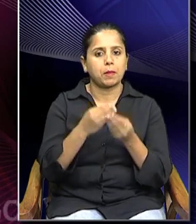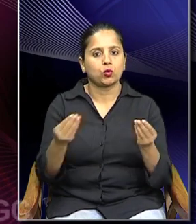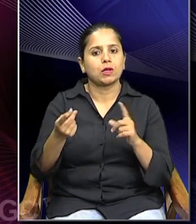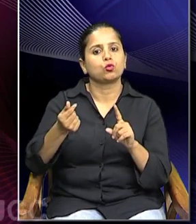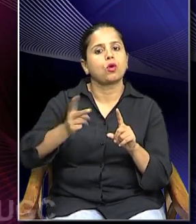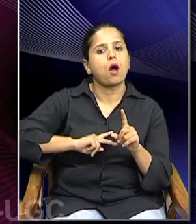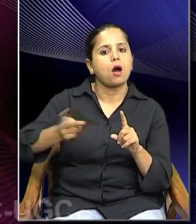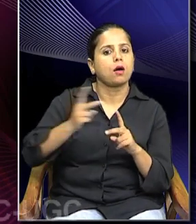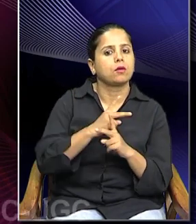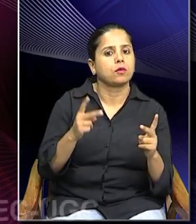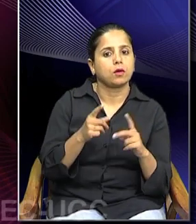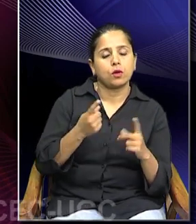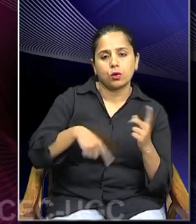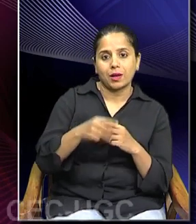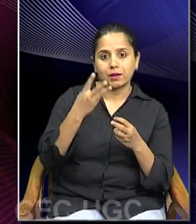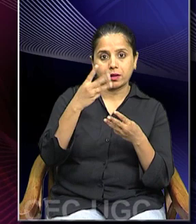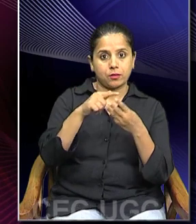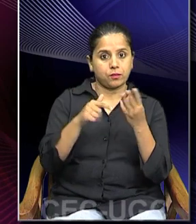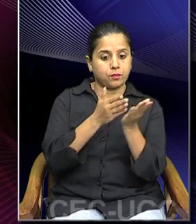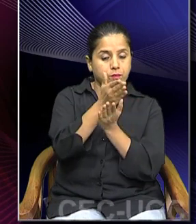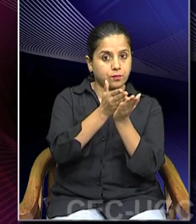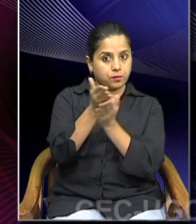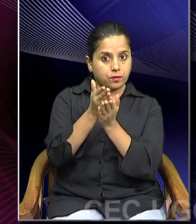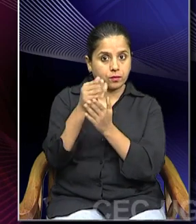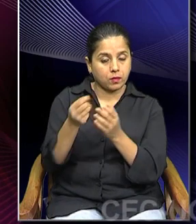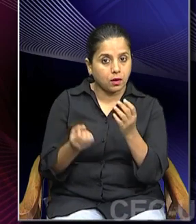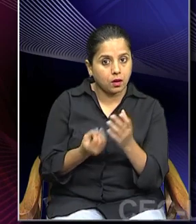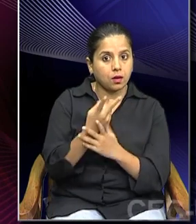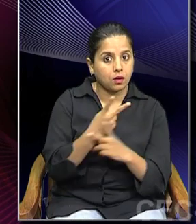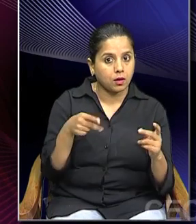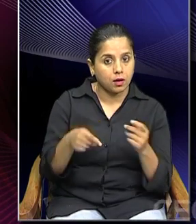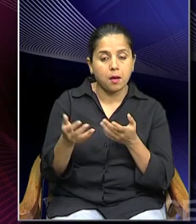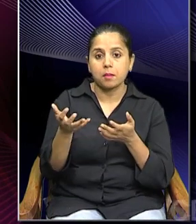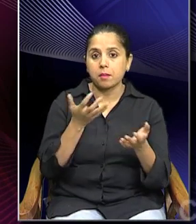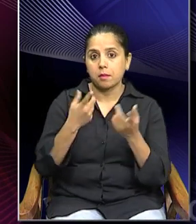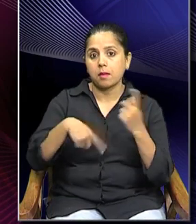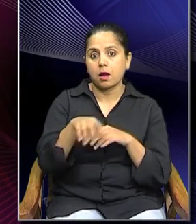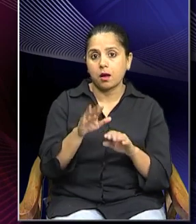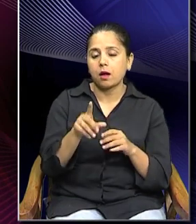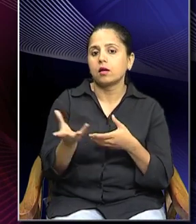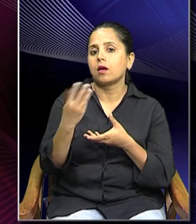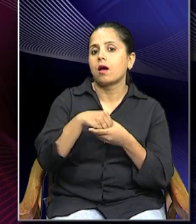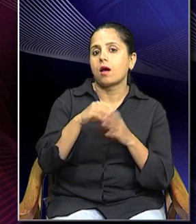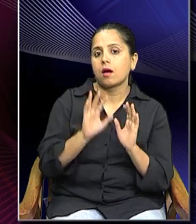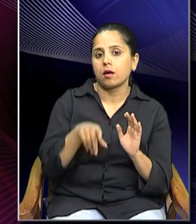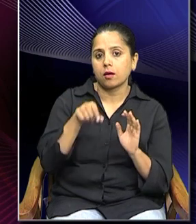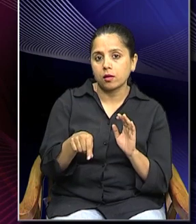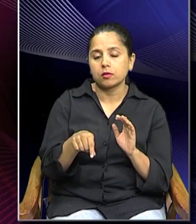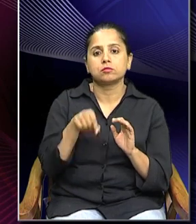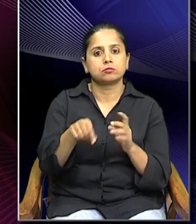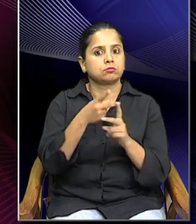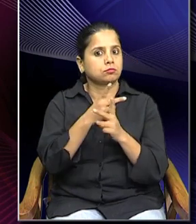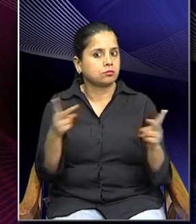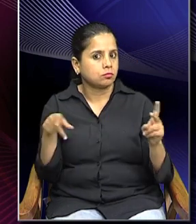transaction. Each of the three alternative conceptions of the market involves a set of